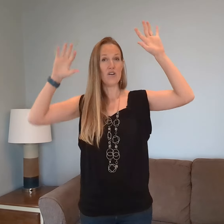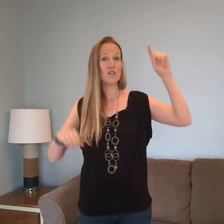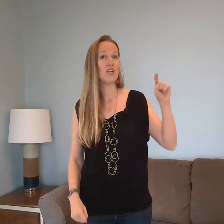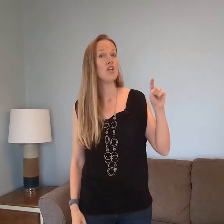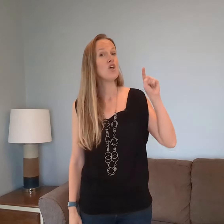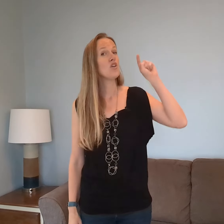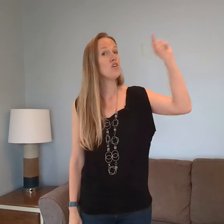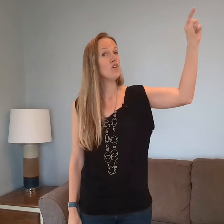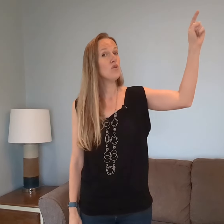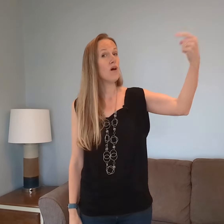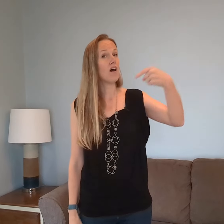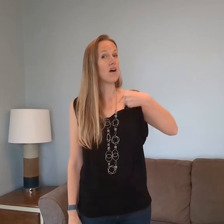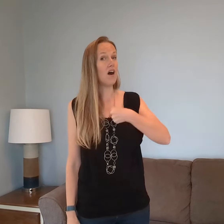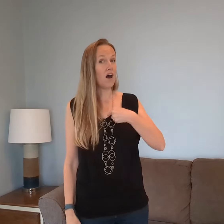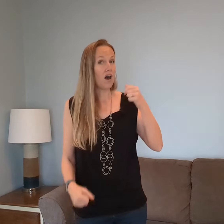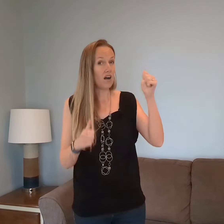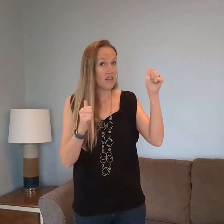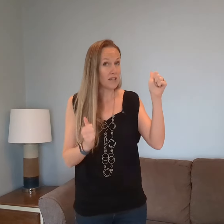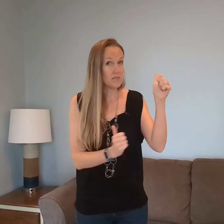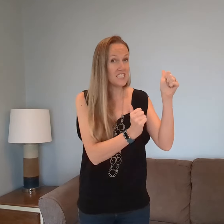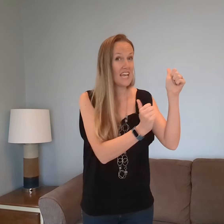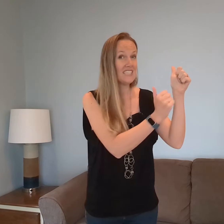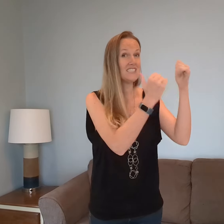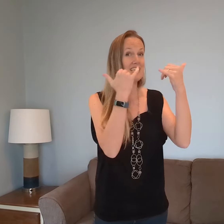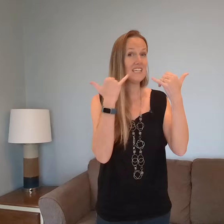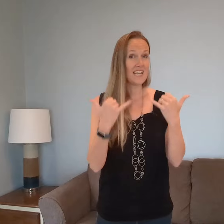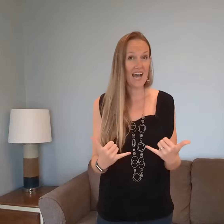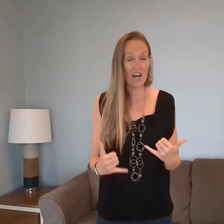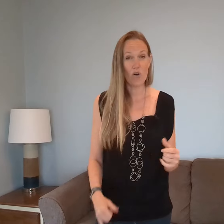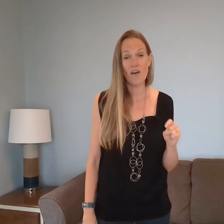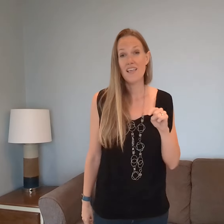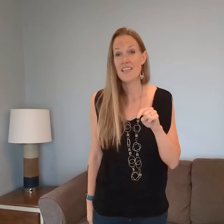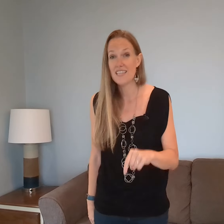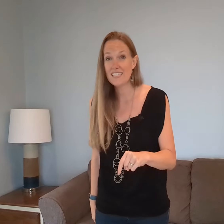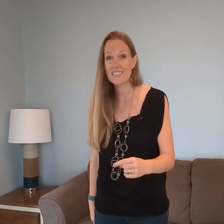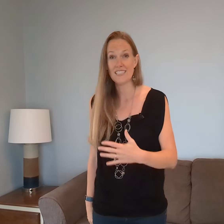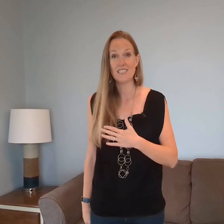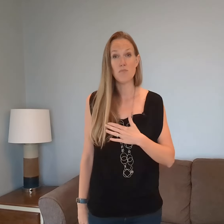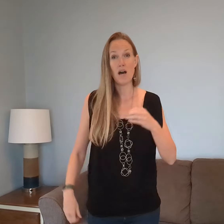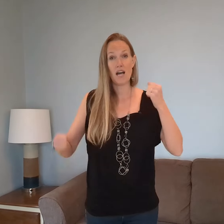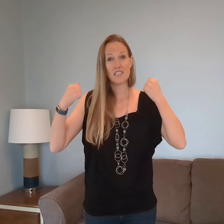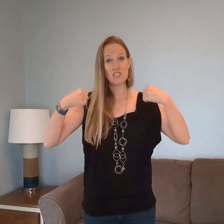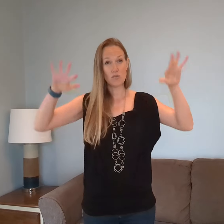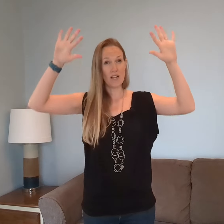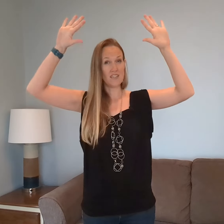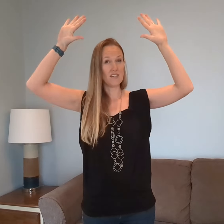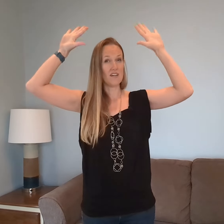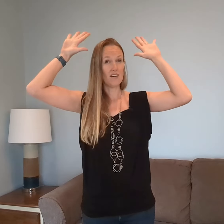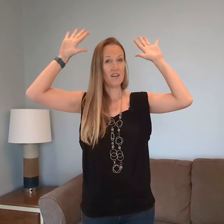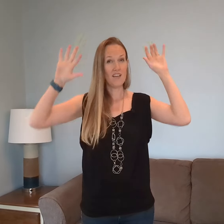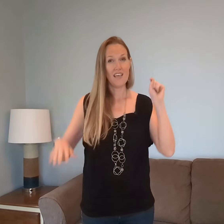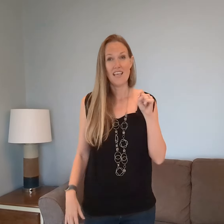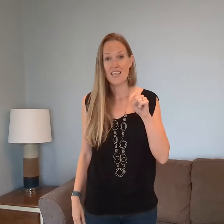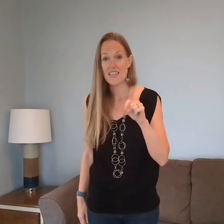down. You are all I'm chasing now. This is my surrender.